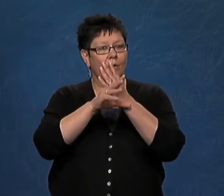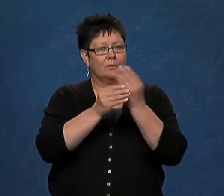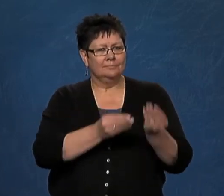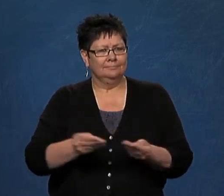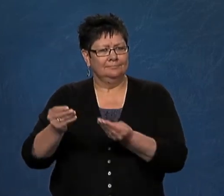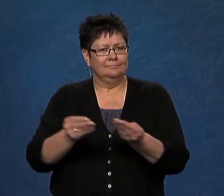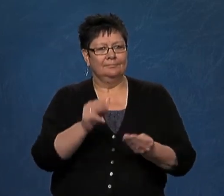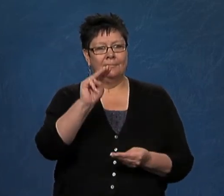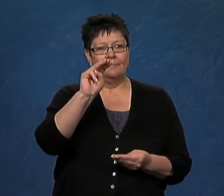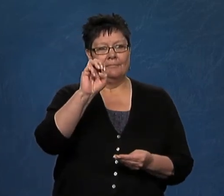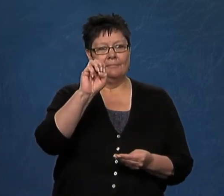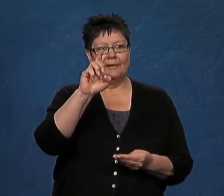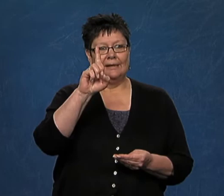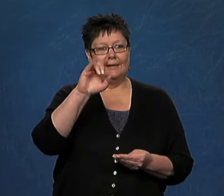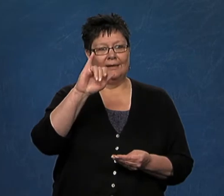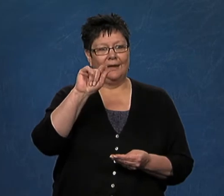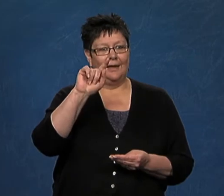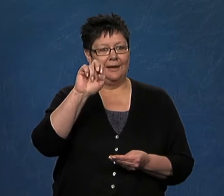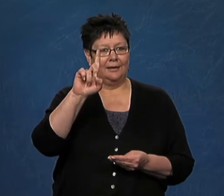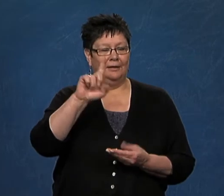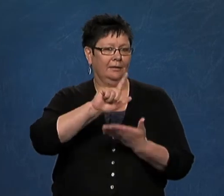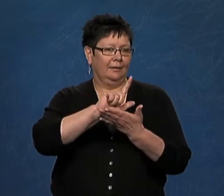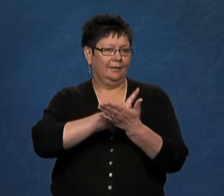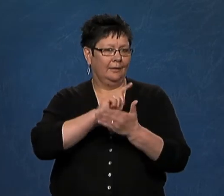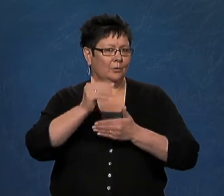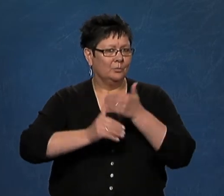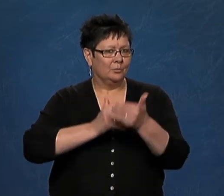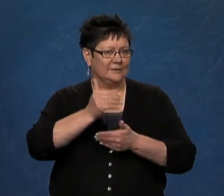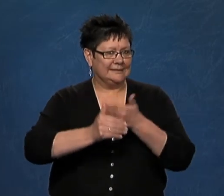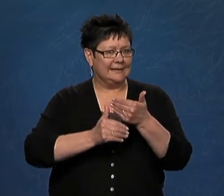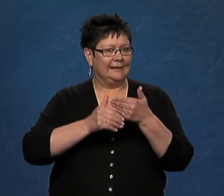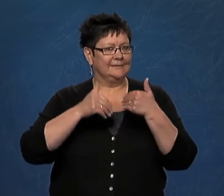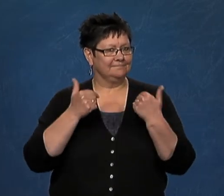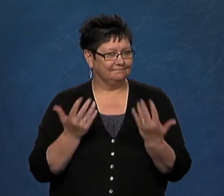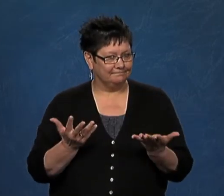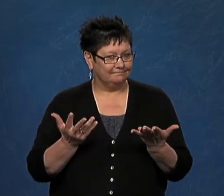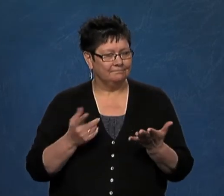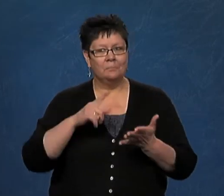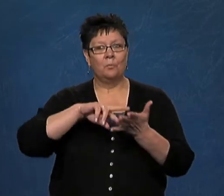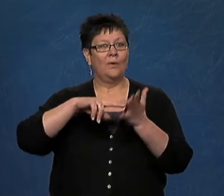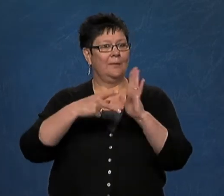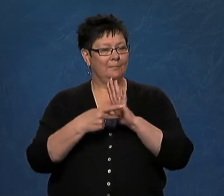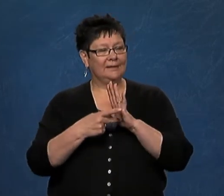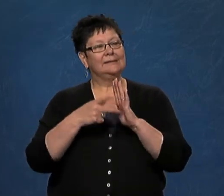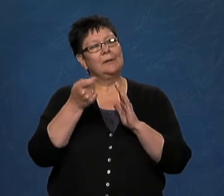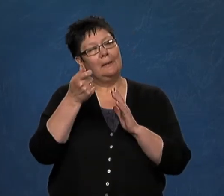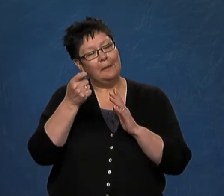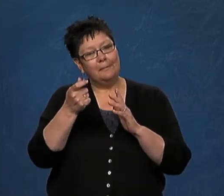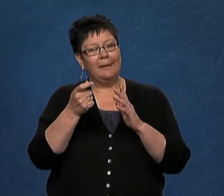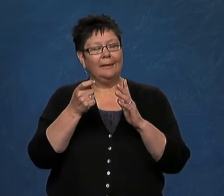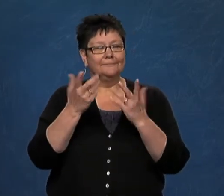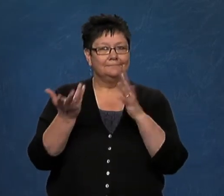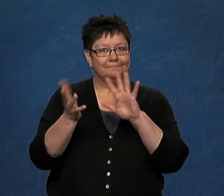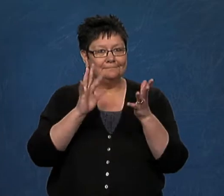My talk is about the mediated legal proceedings in video conferencing, remote